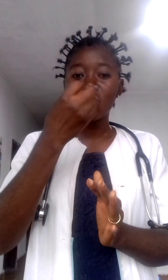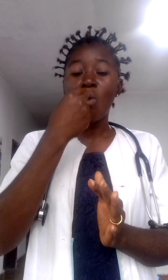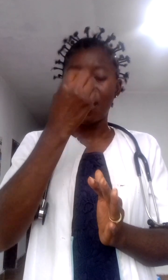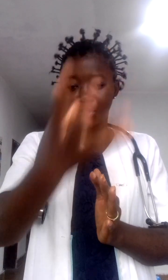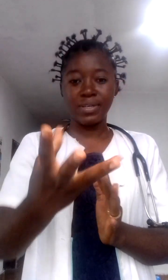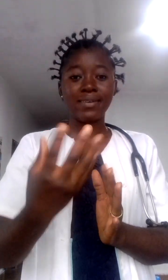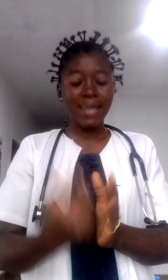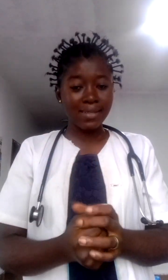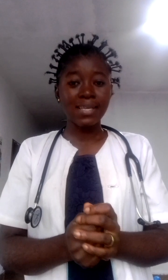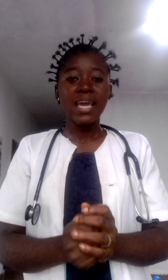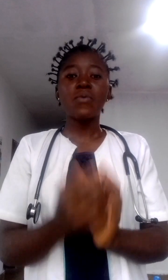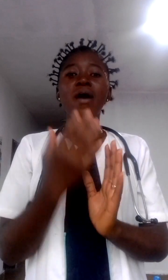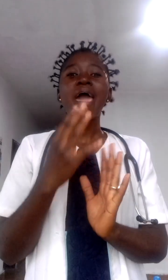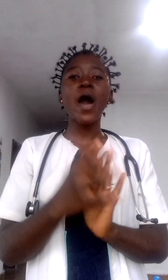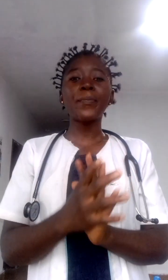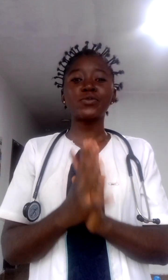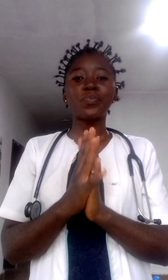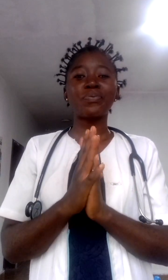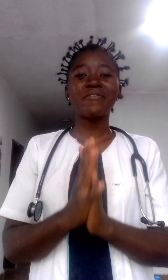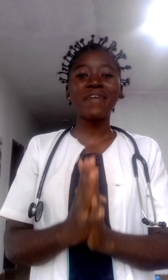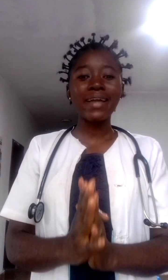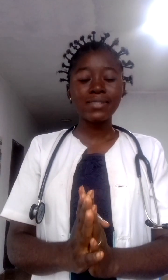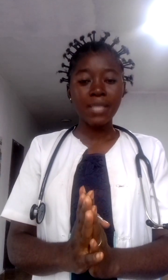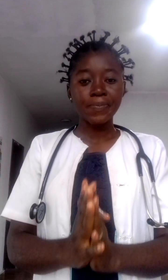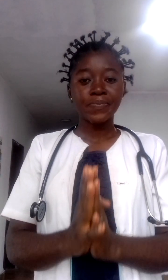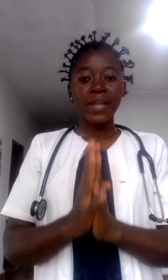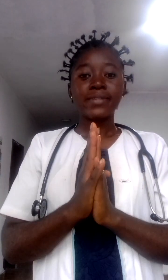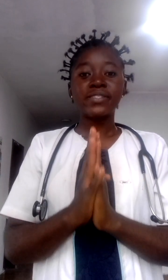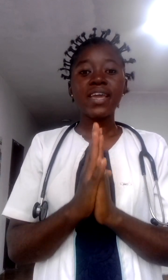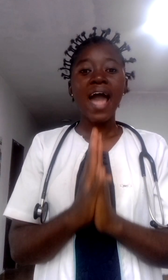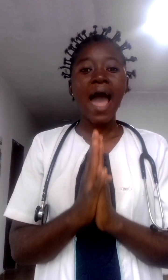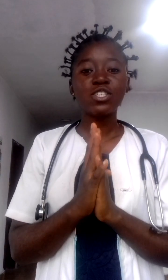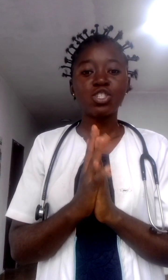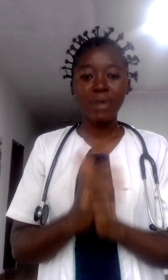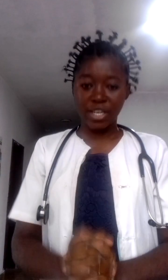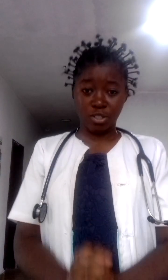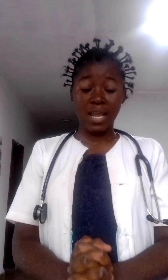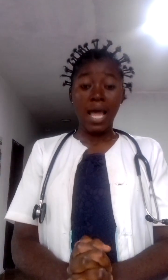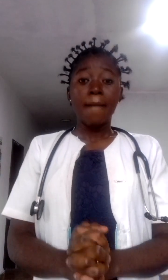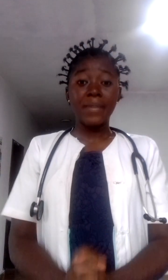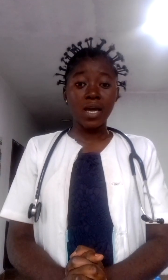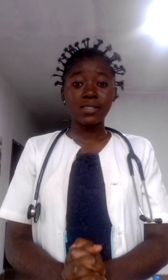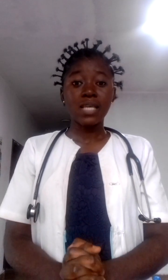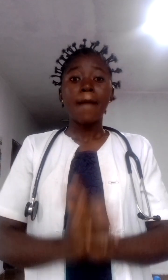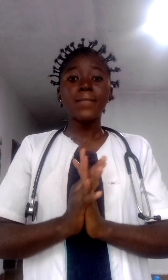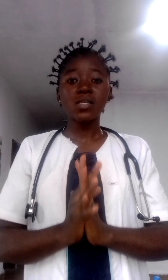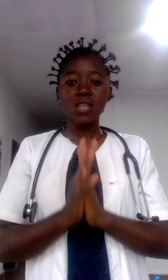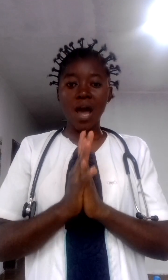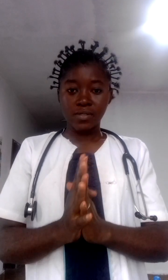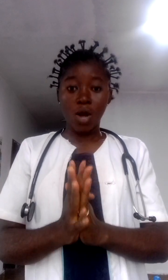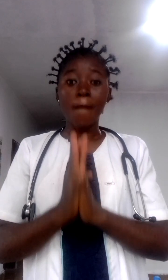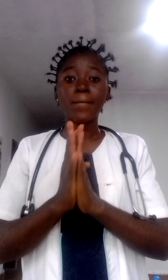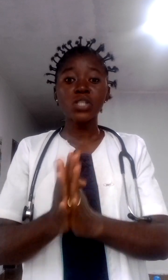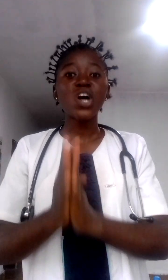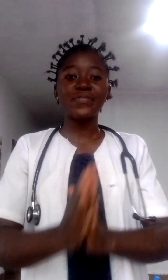anything watery. Yes, it will help to prevent dehydration, because most